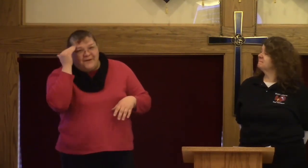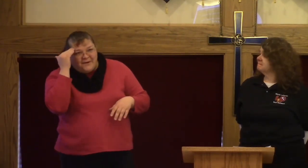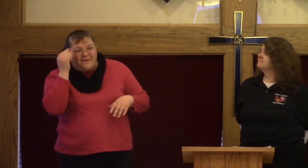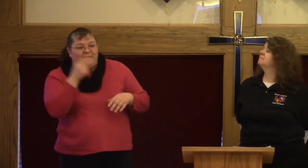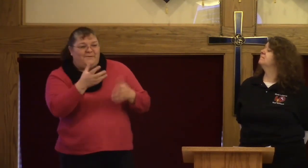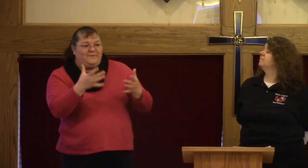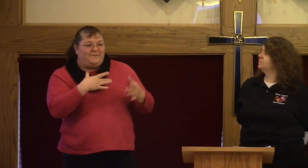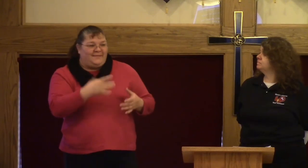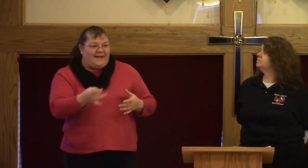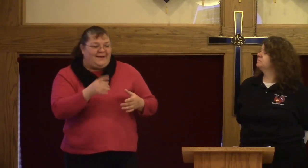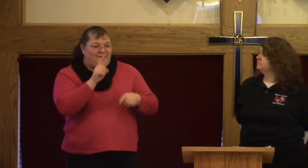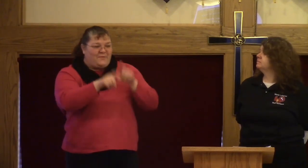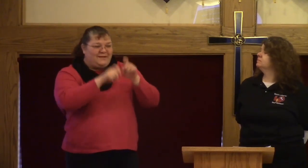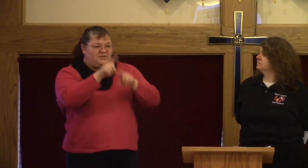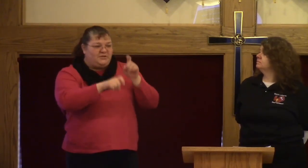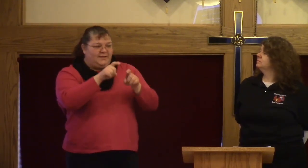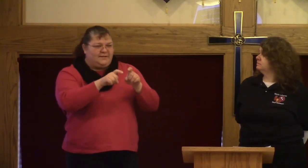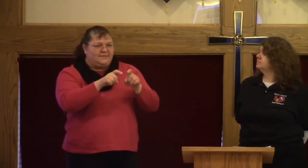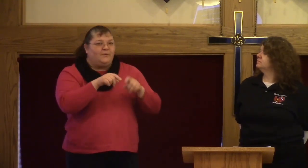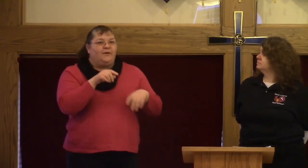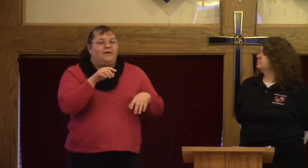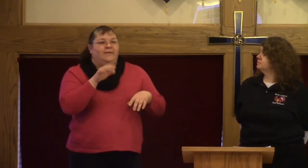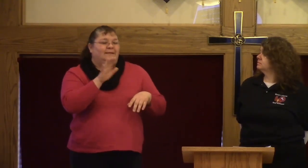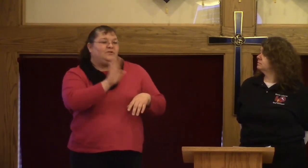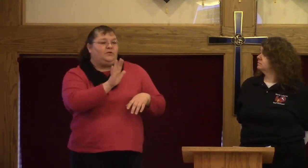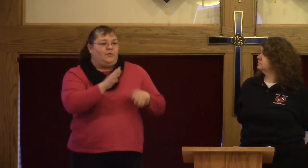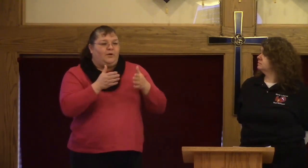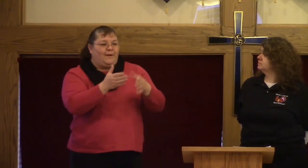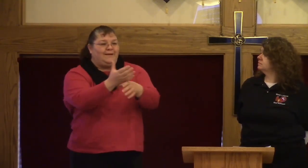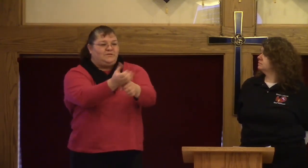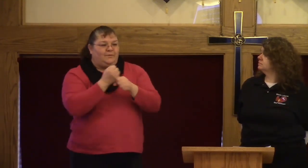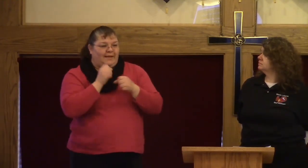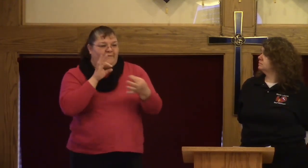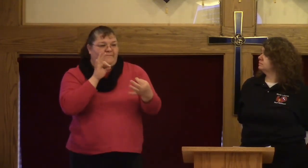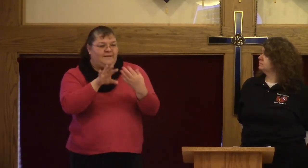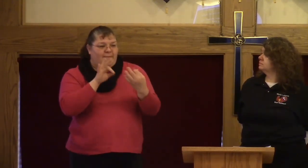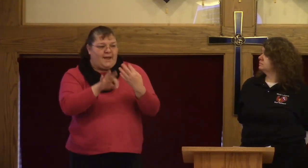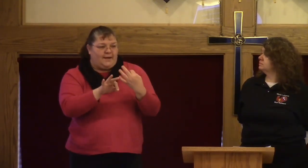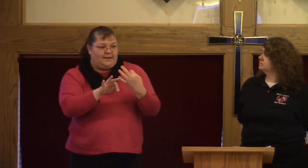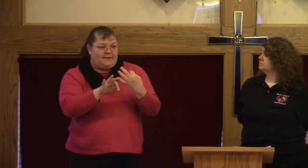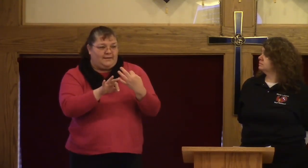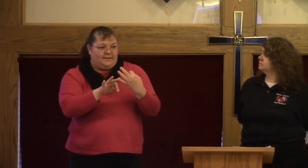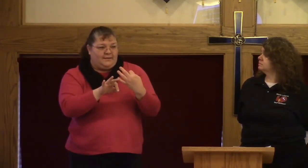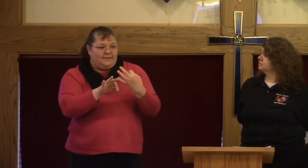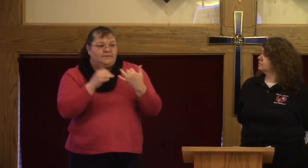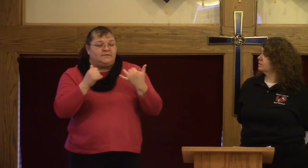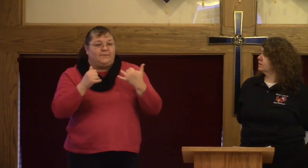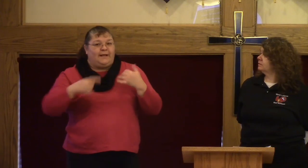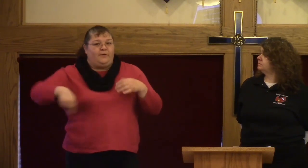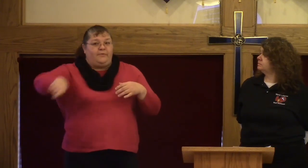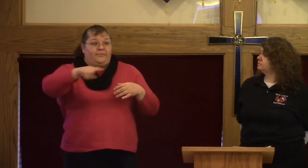appreciate that. We know what you like and question stuff like that. That's your way to get feedback. And